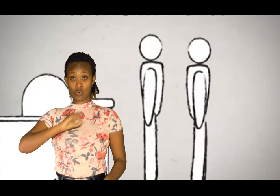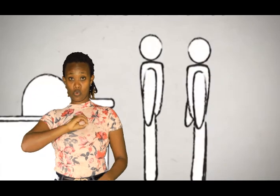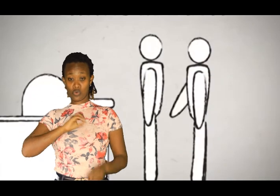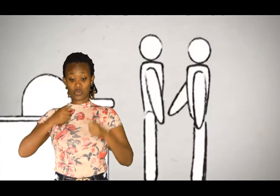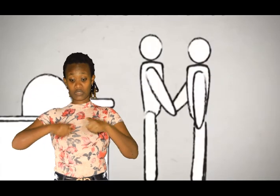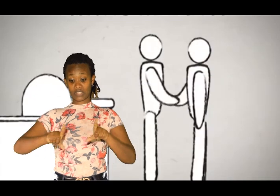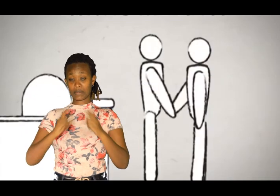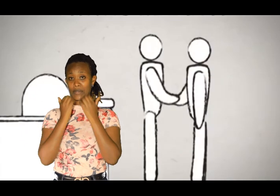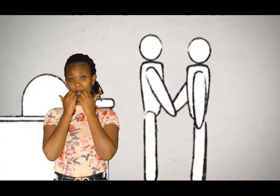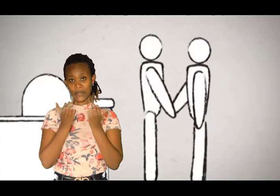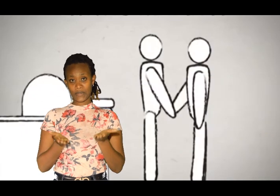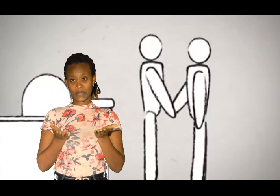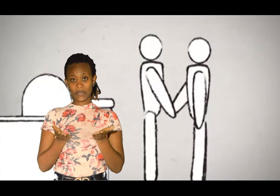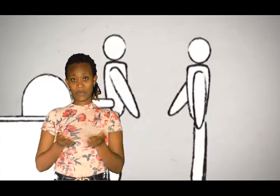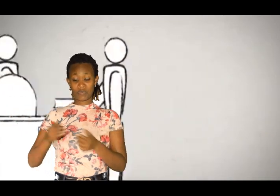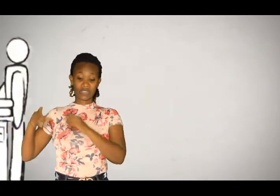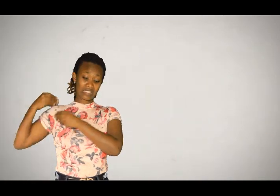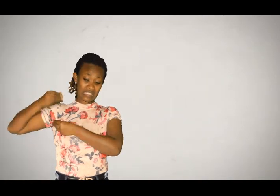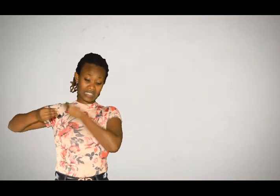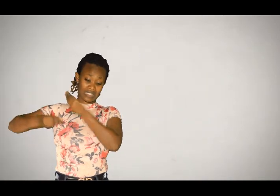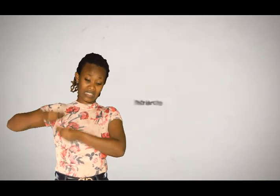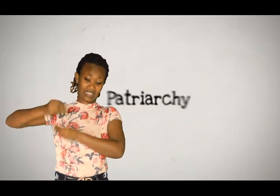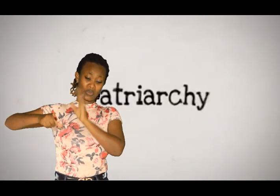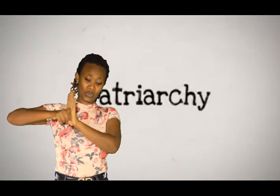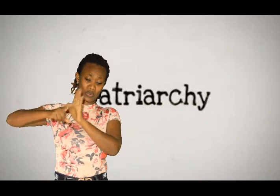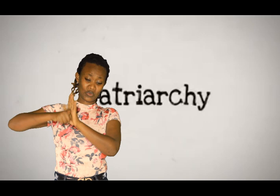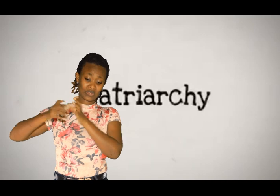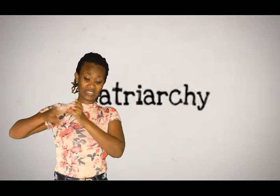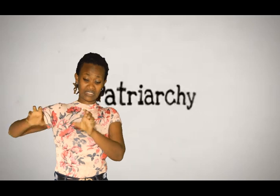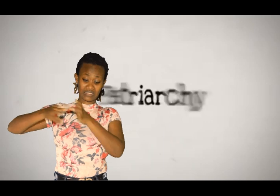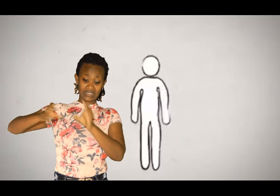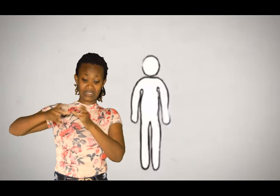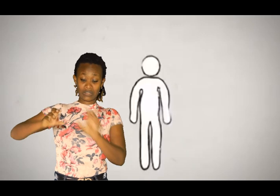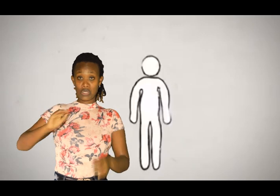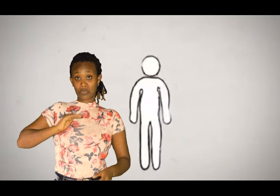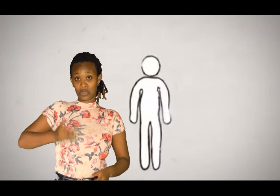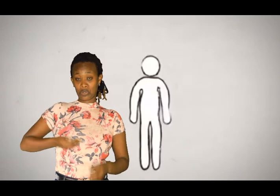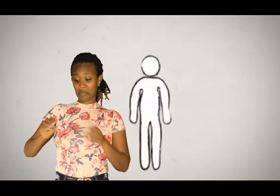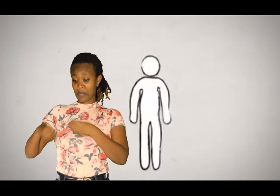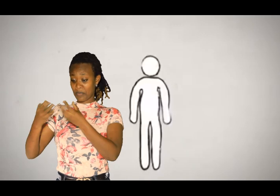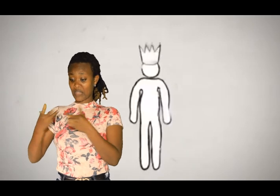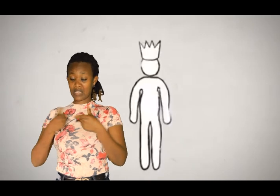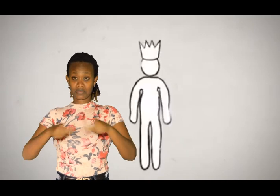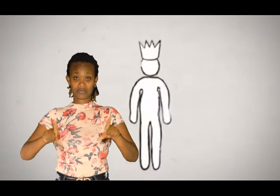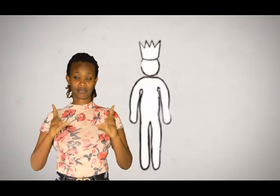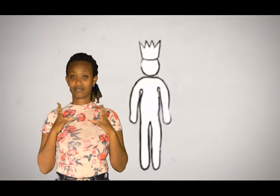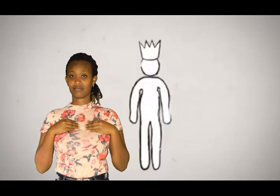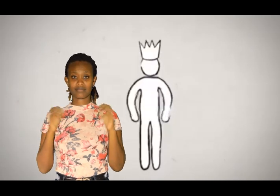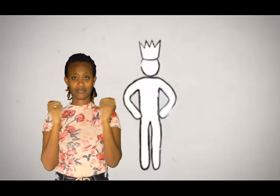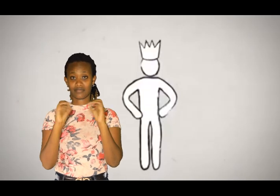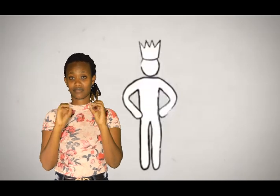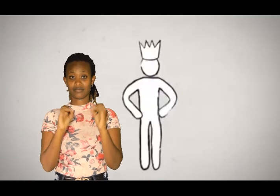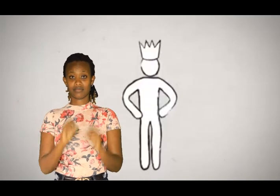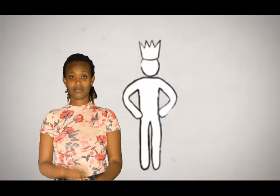village, as inheritance laws were discriminatory and did not allow women to inherit